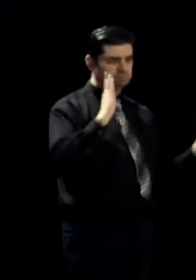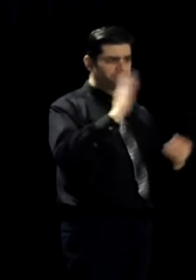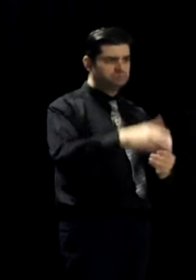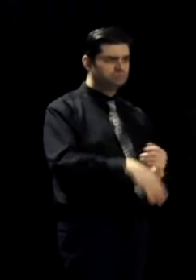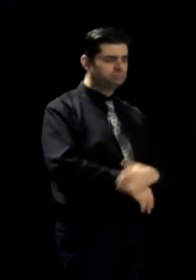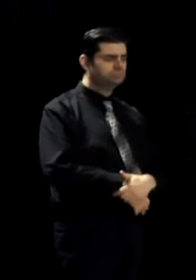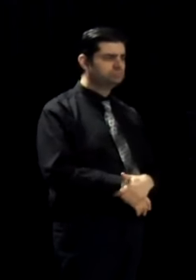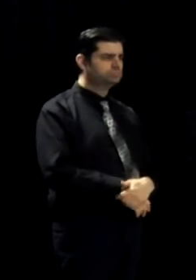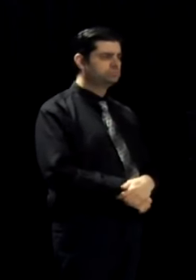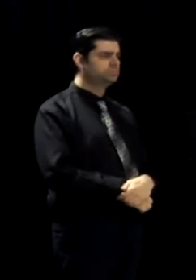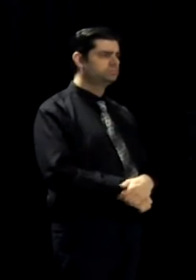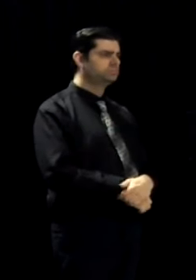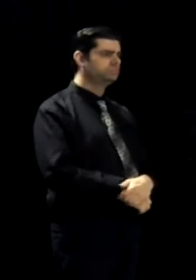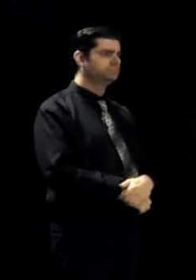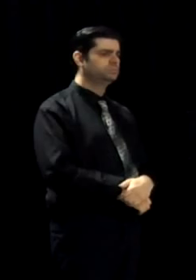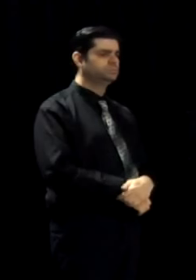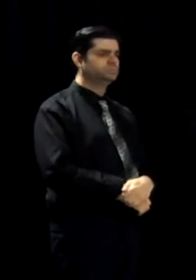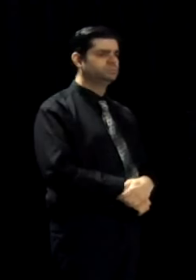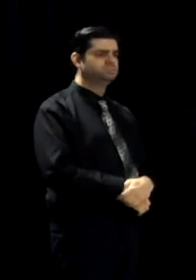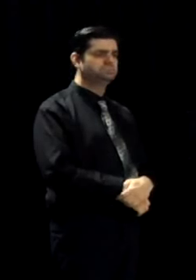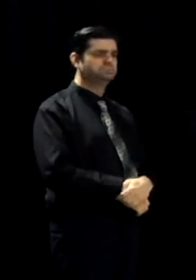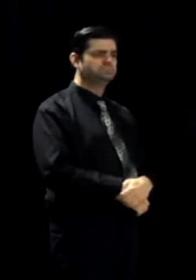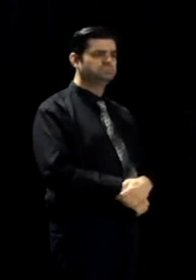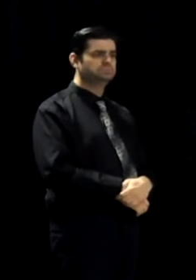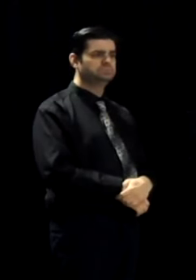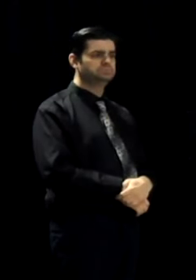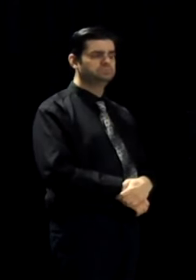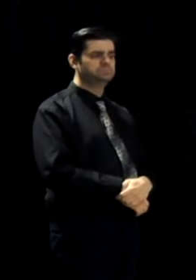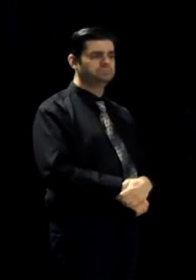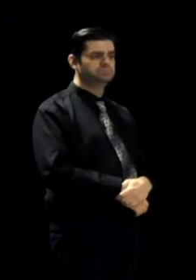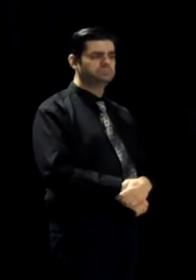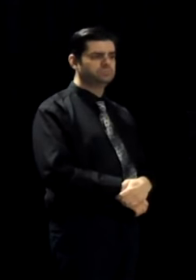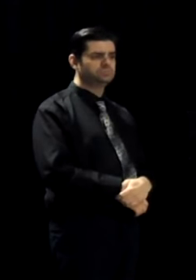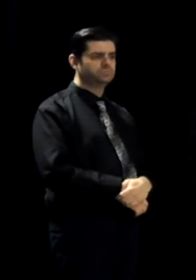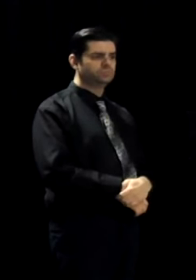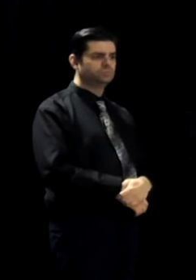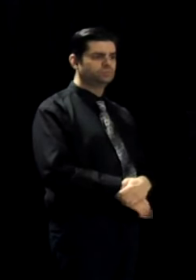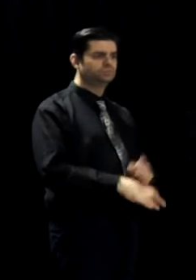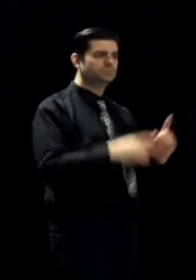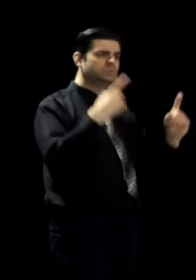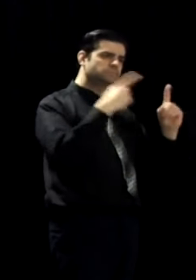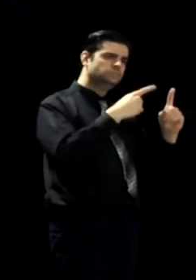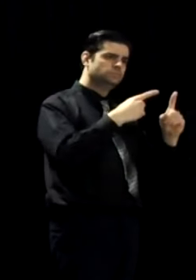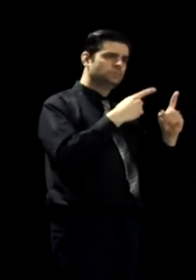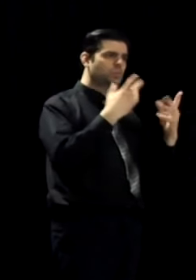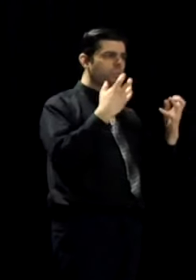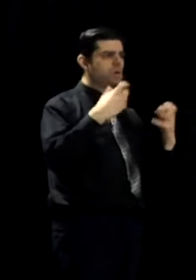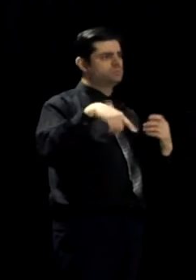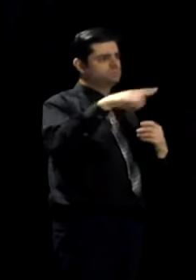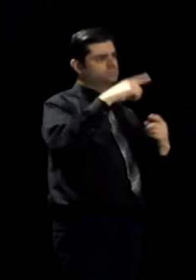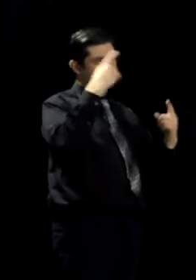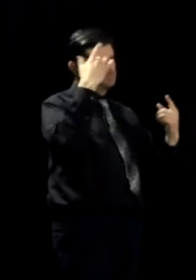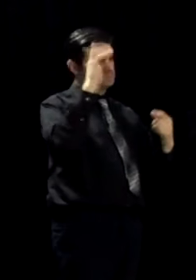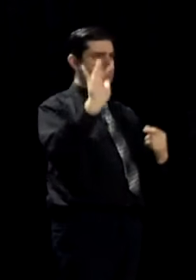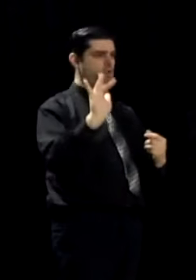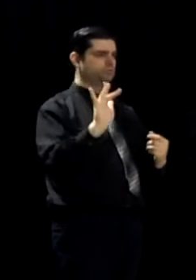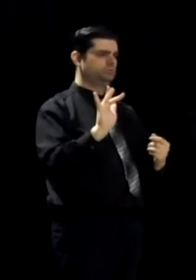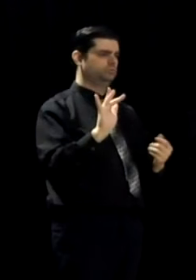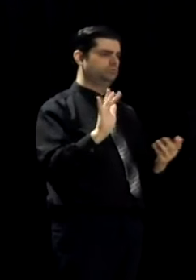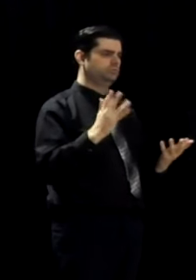So that's, the reality is we want people to be smart especially when we go into this